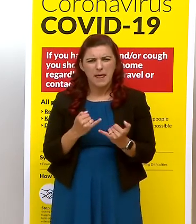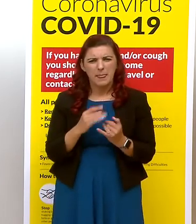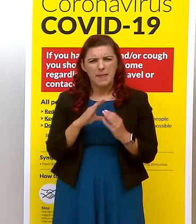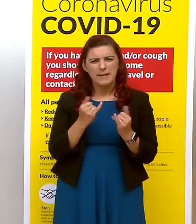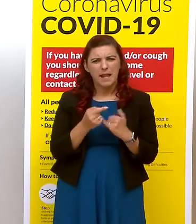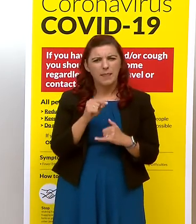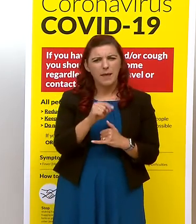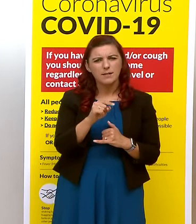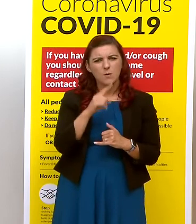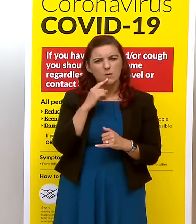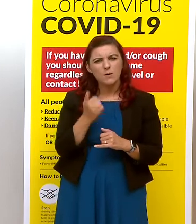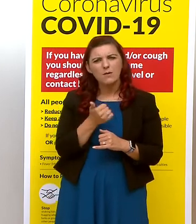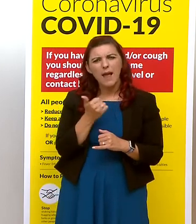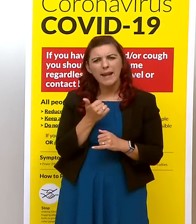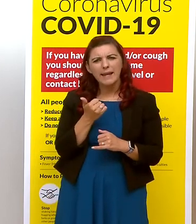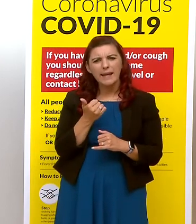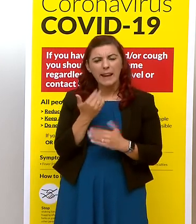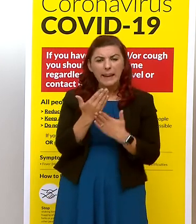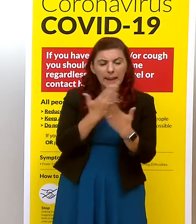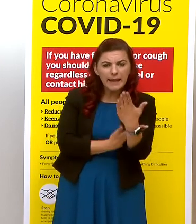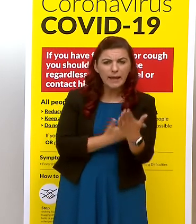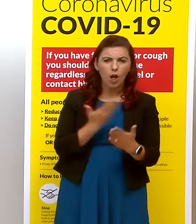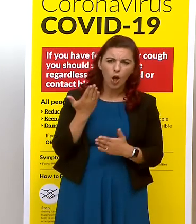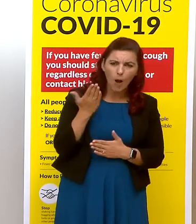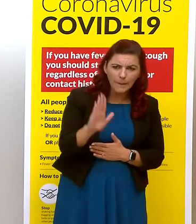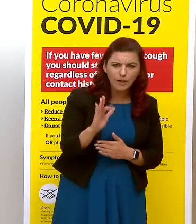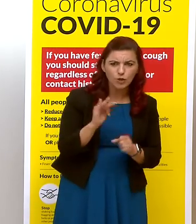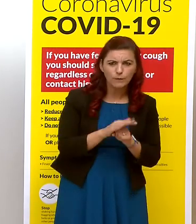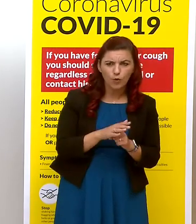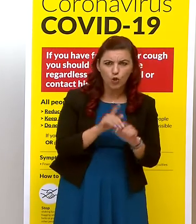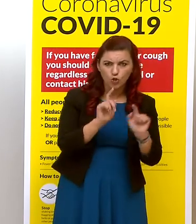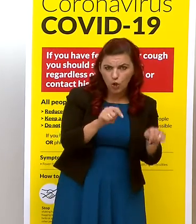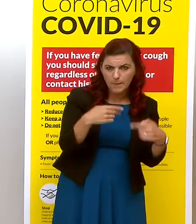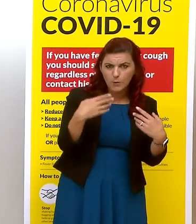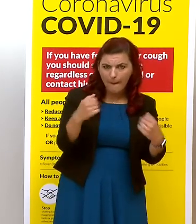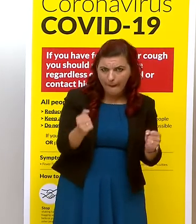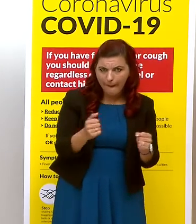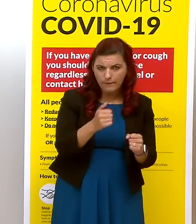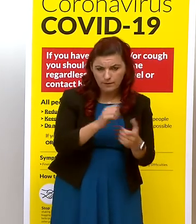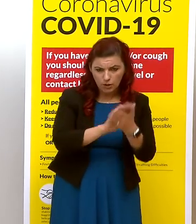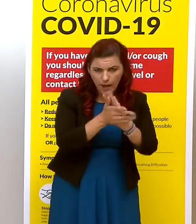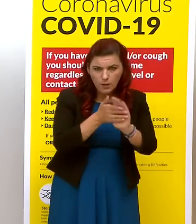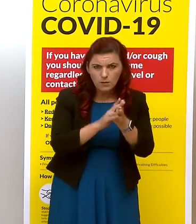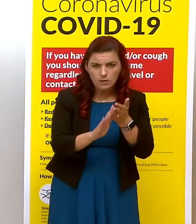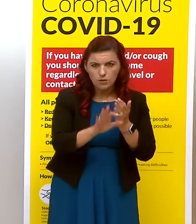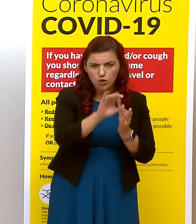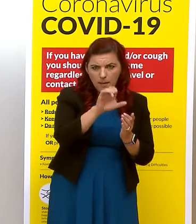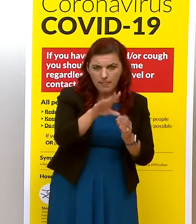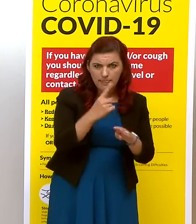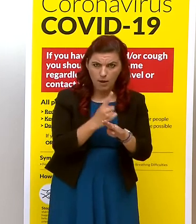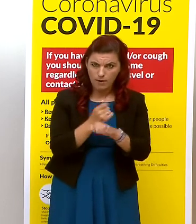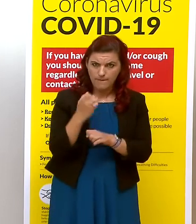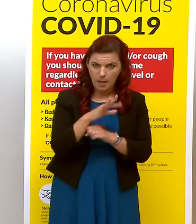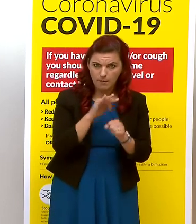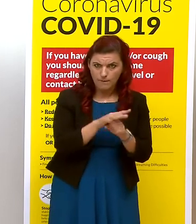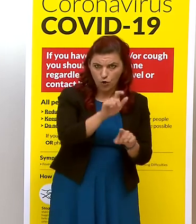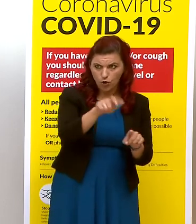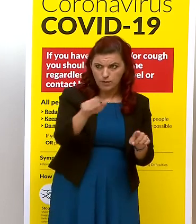Is there a legal obligation for retail units to have the alcohol gel available for